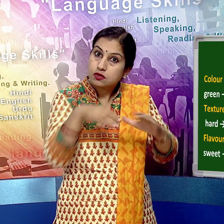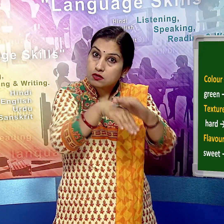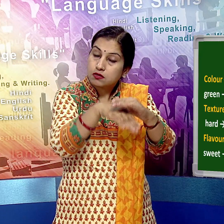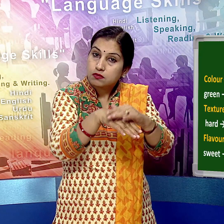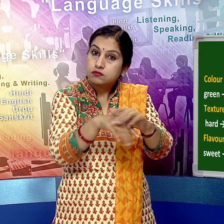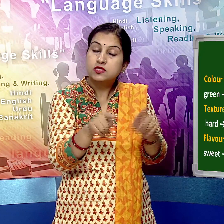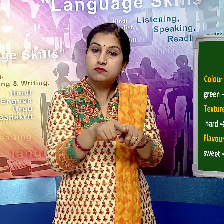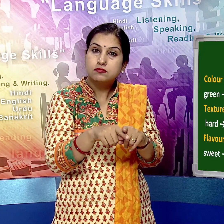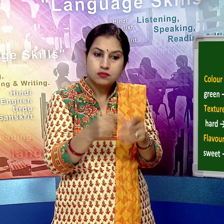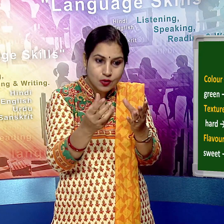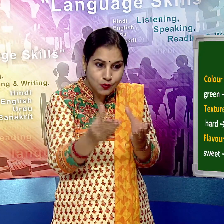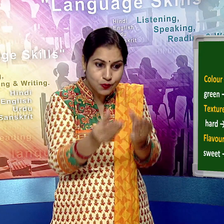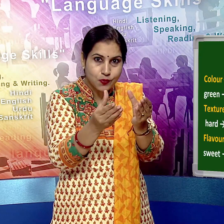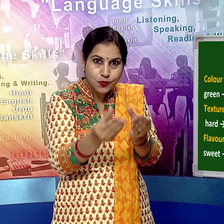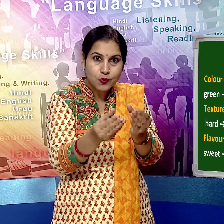texture, and flavor.